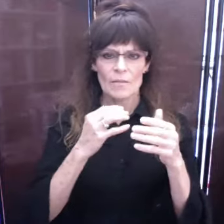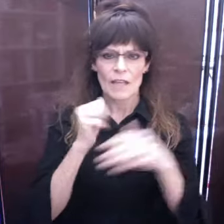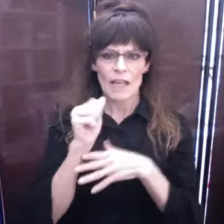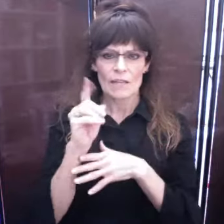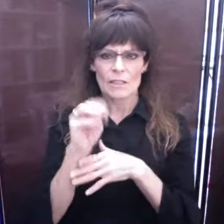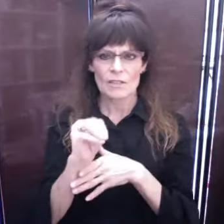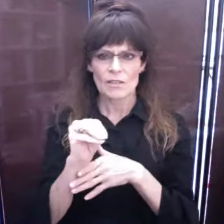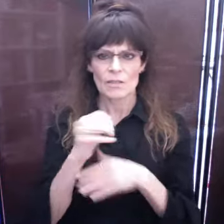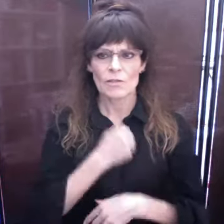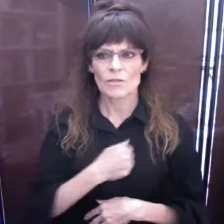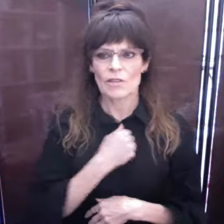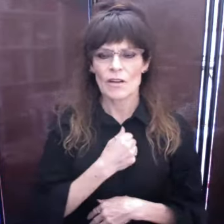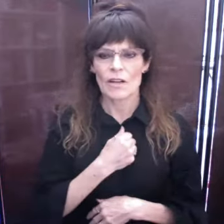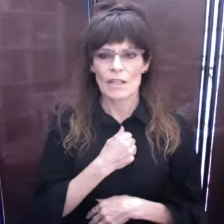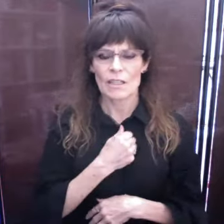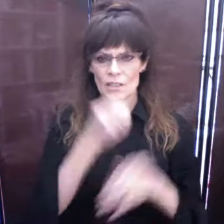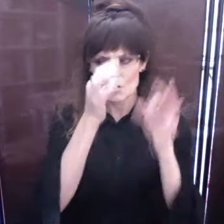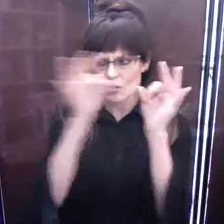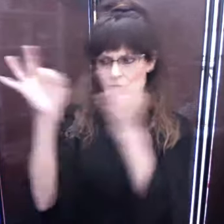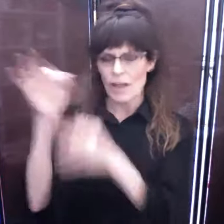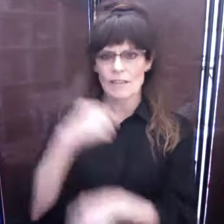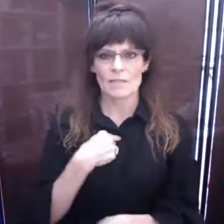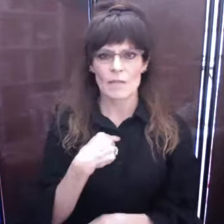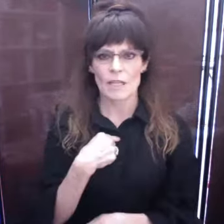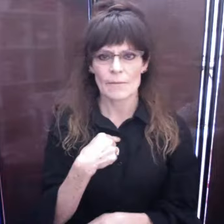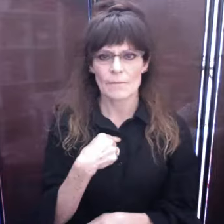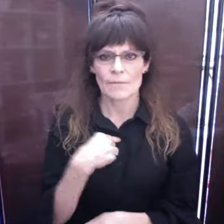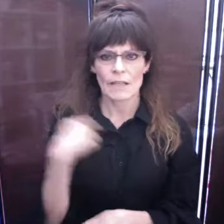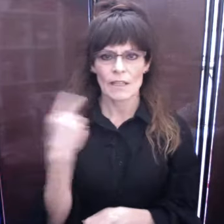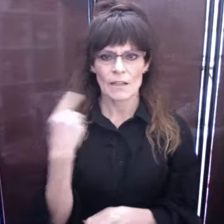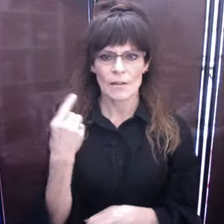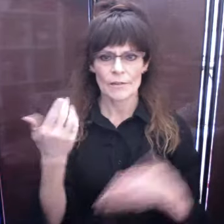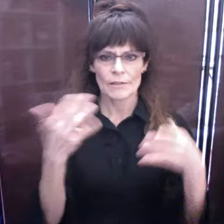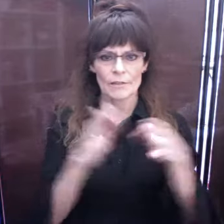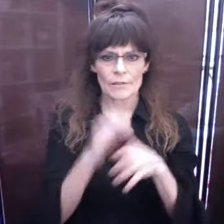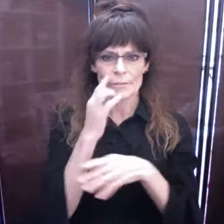me. So I could always close my eyes and not pay attention to it.